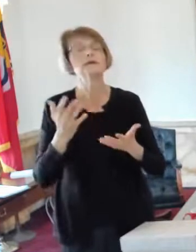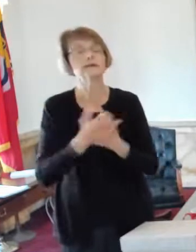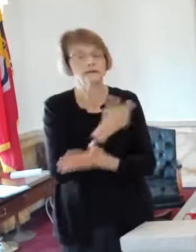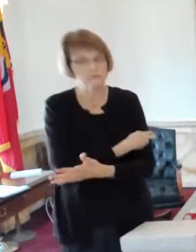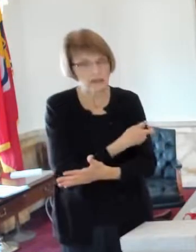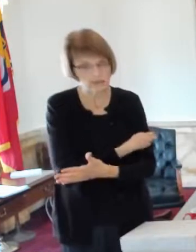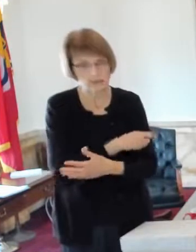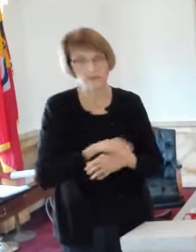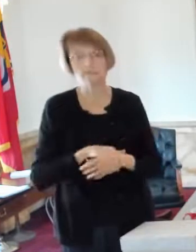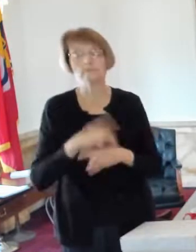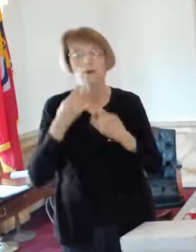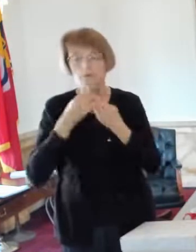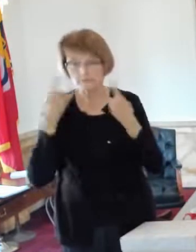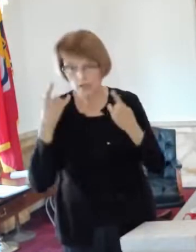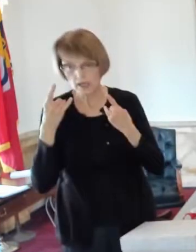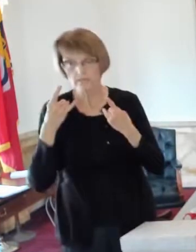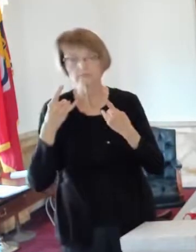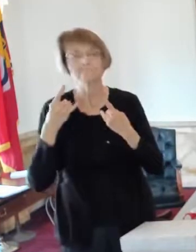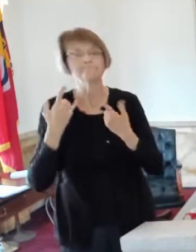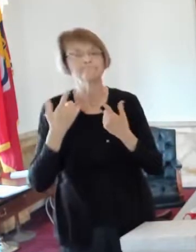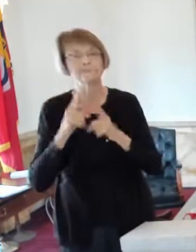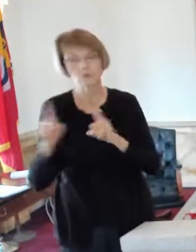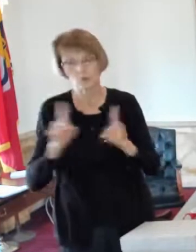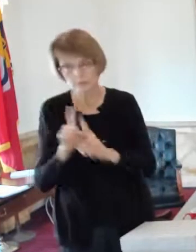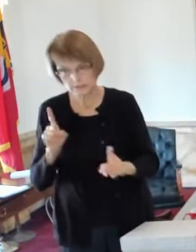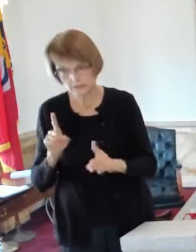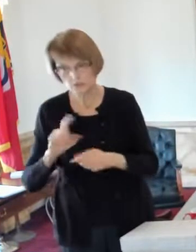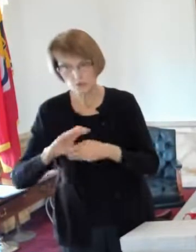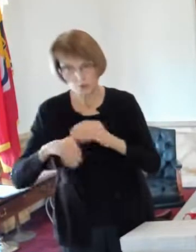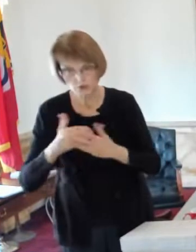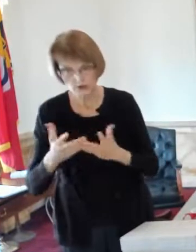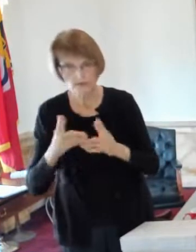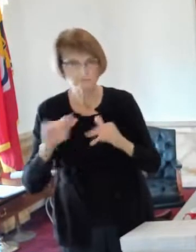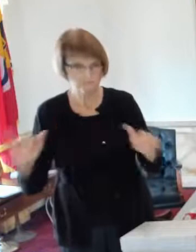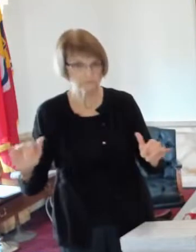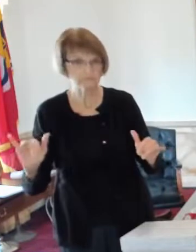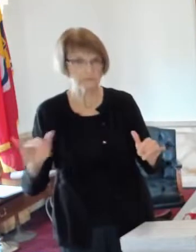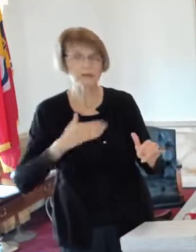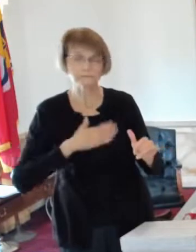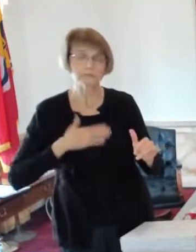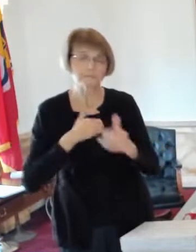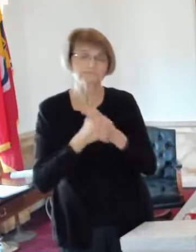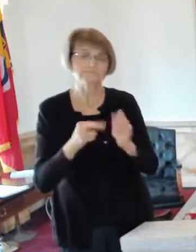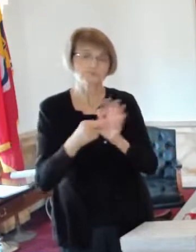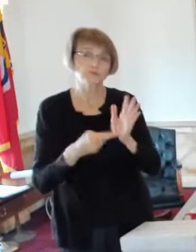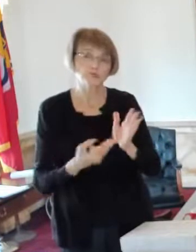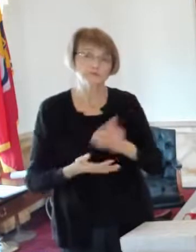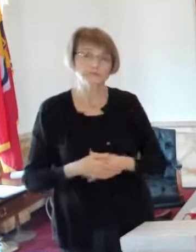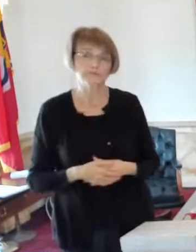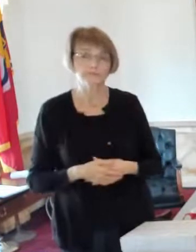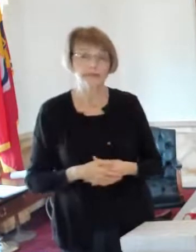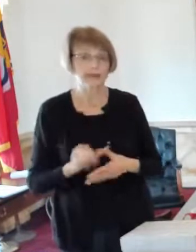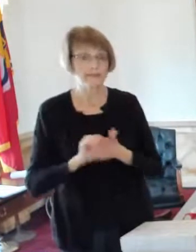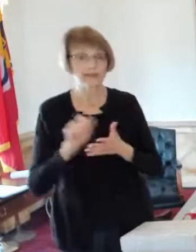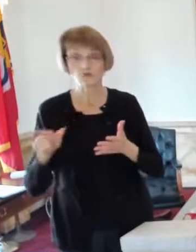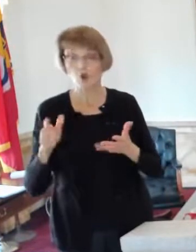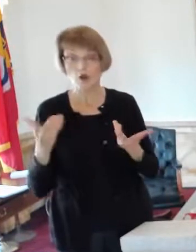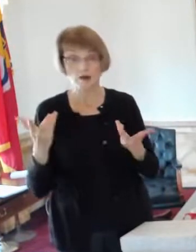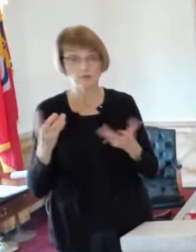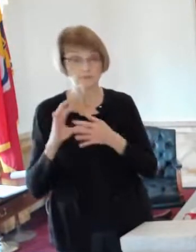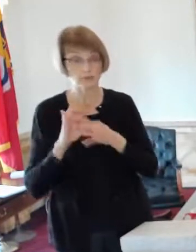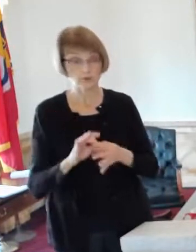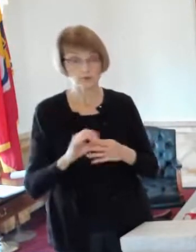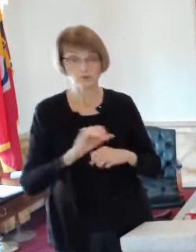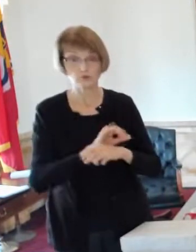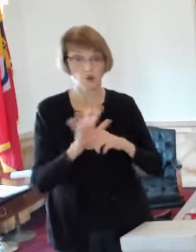socially distance, wash your hands, etc. So please do that. So that's all I have with regard to